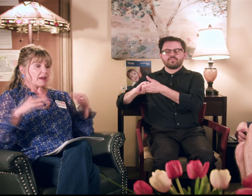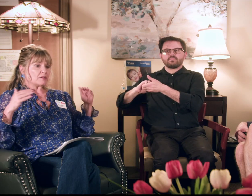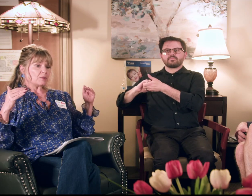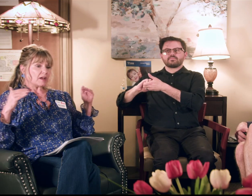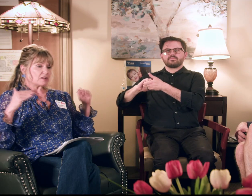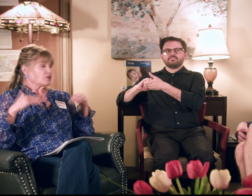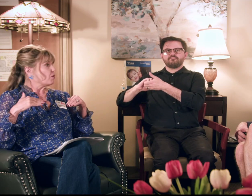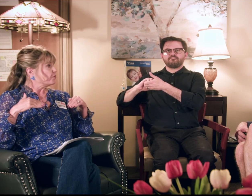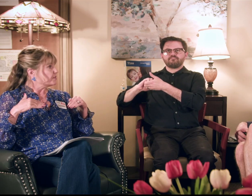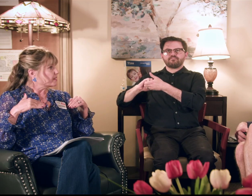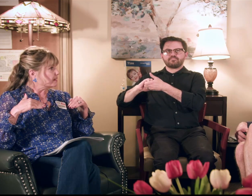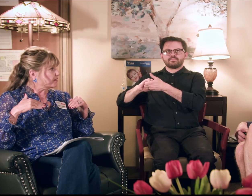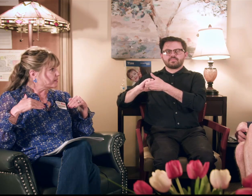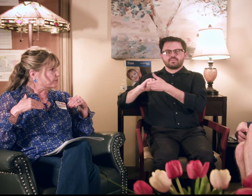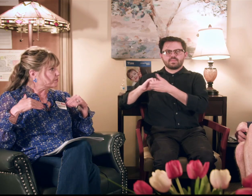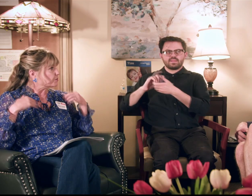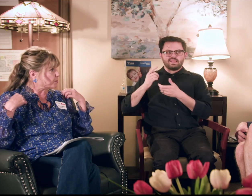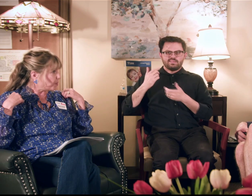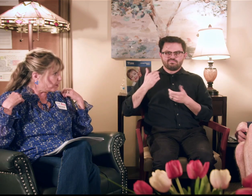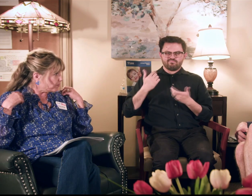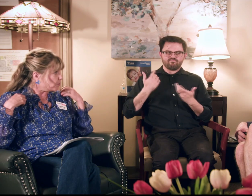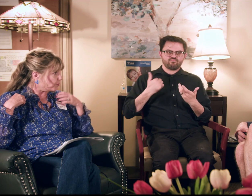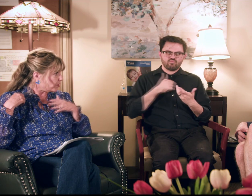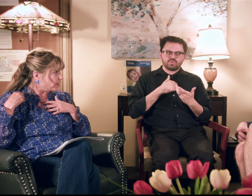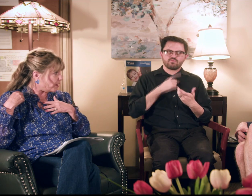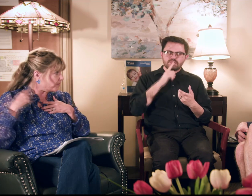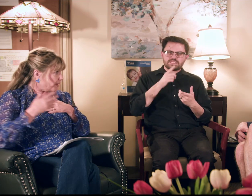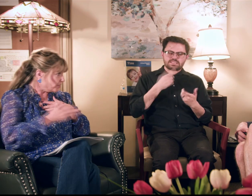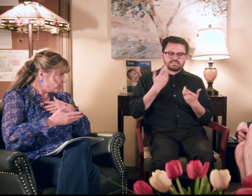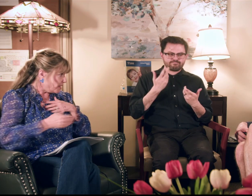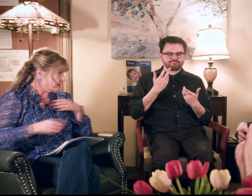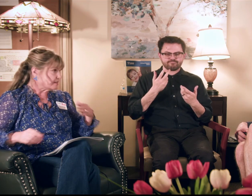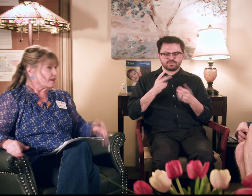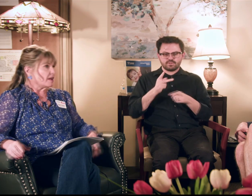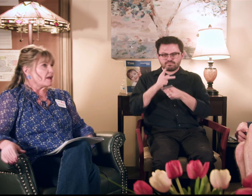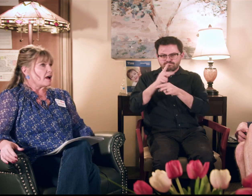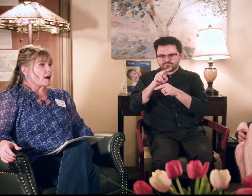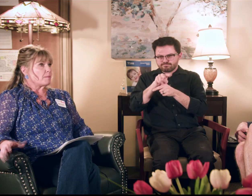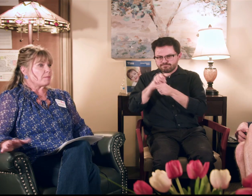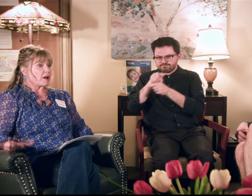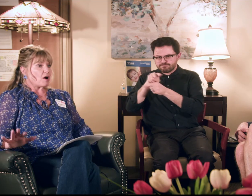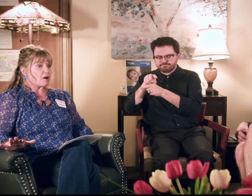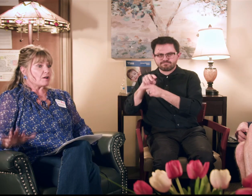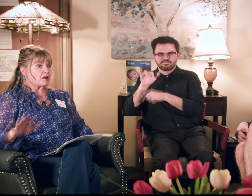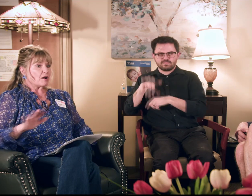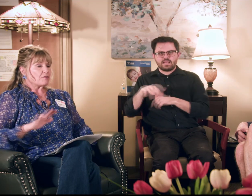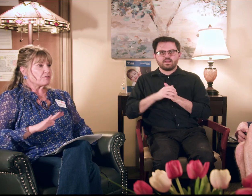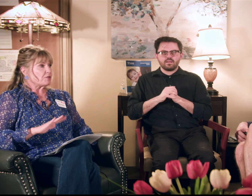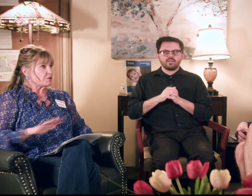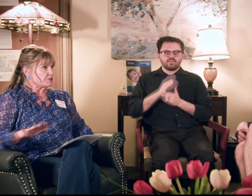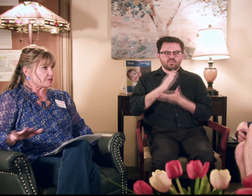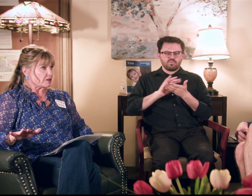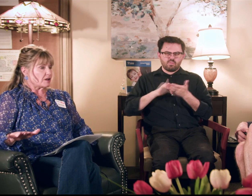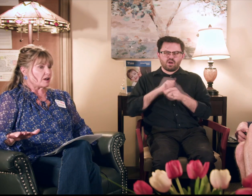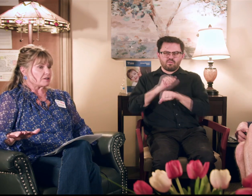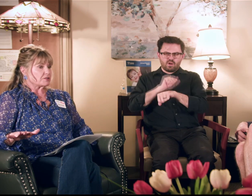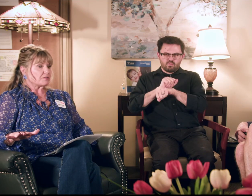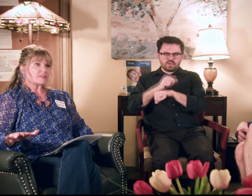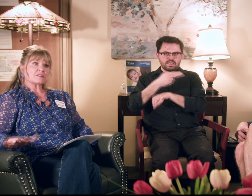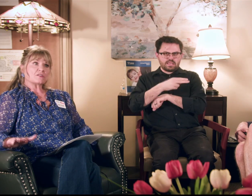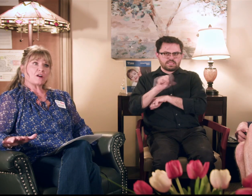them, and we actually oversee the Life Center. So it's a part of the work of H&S. But our